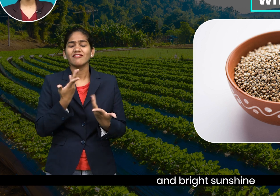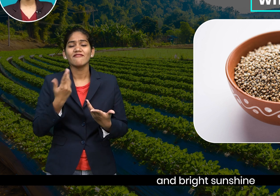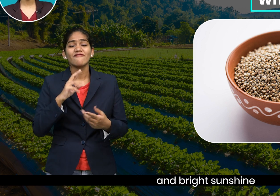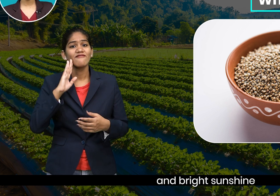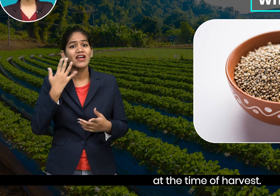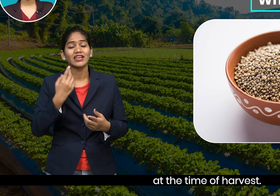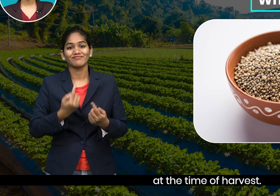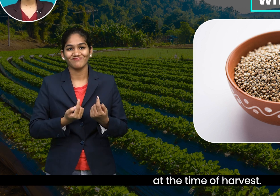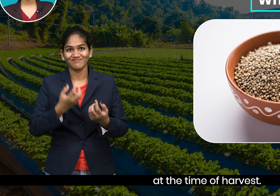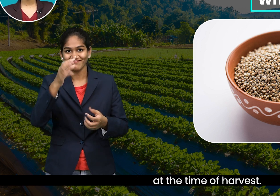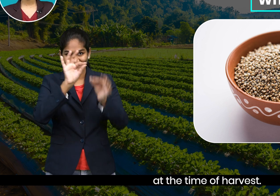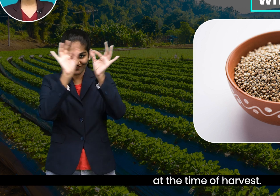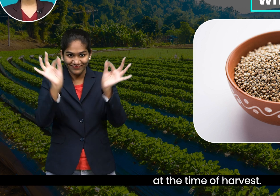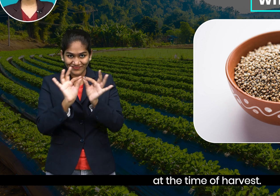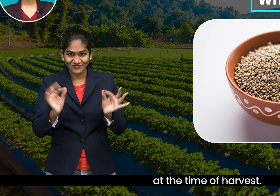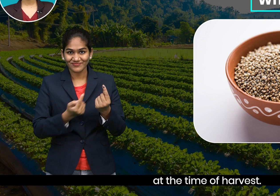harvest.